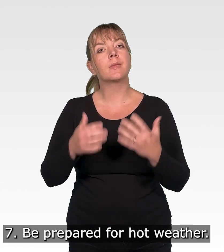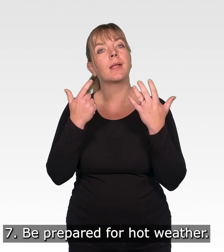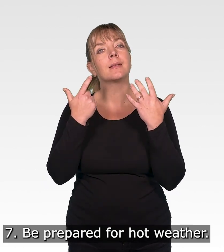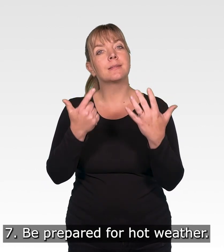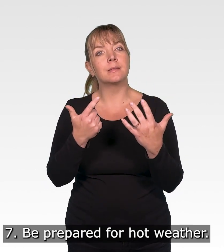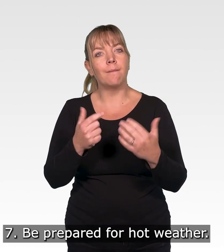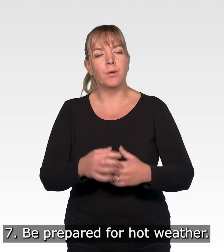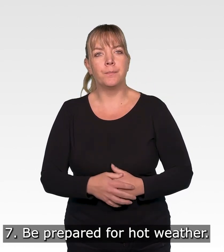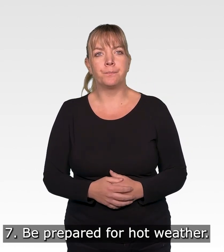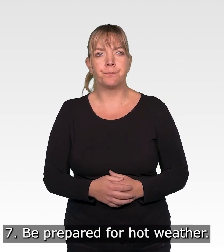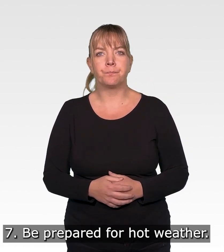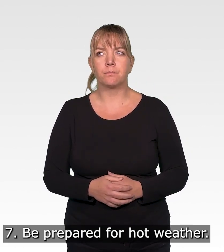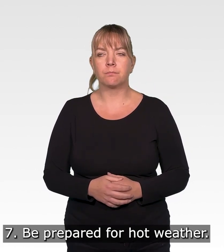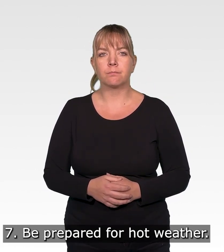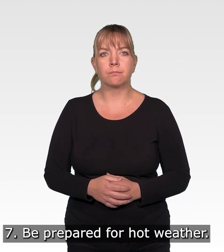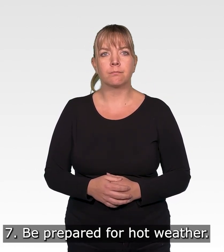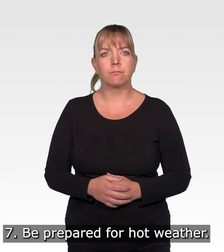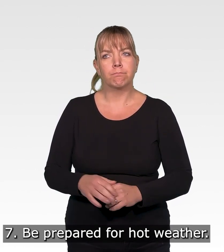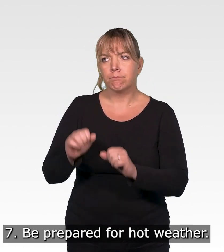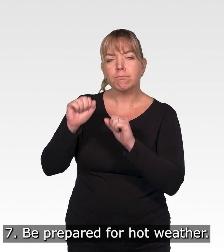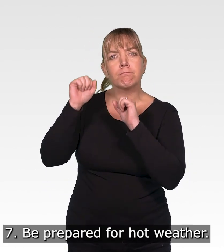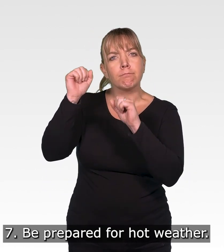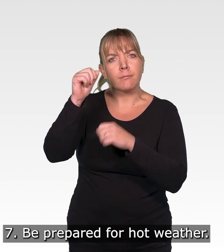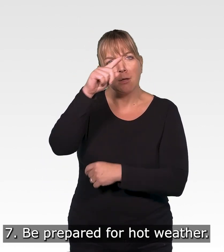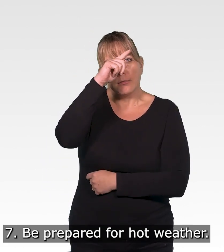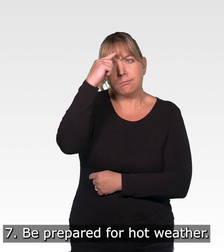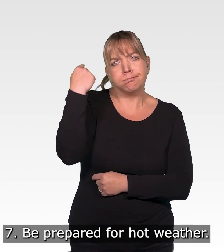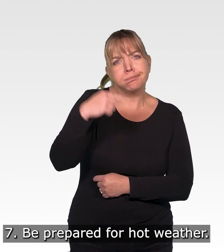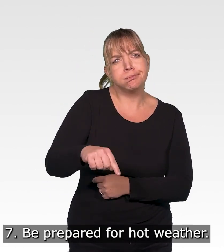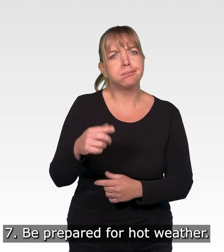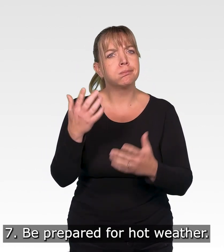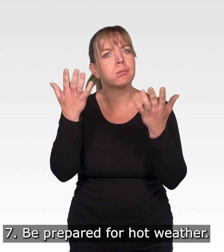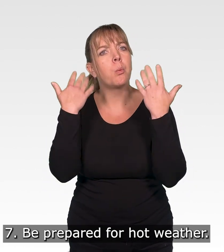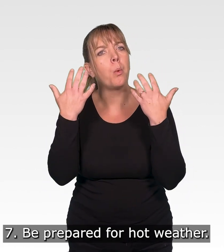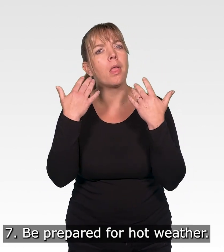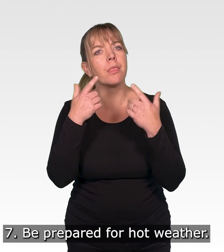7. Be prepared for hot weather.